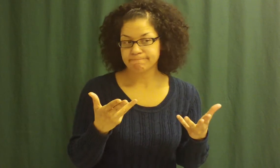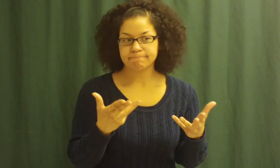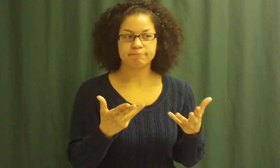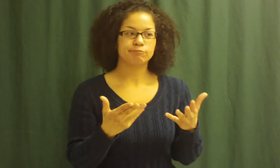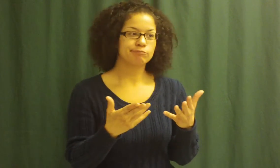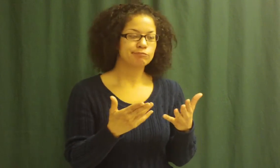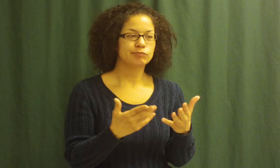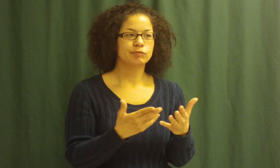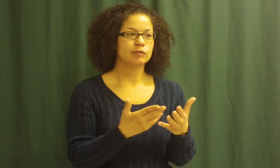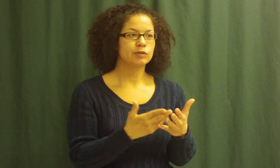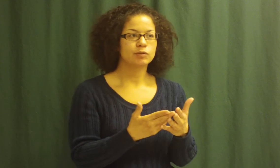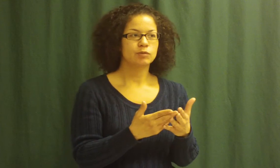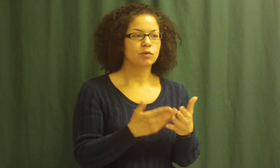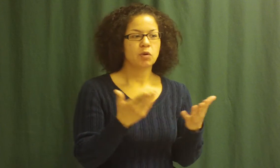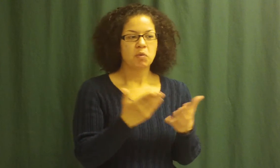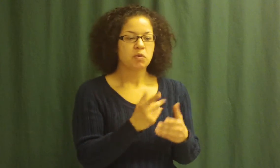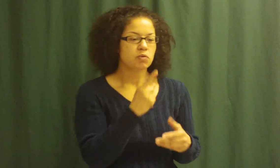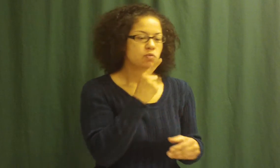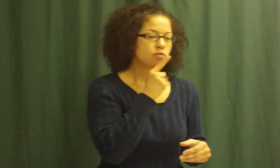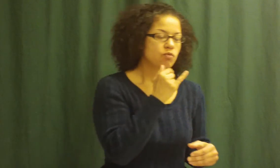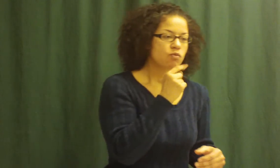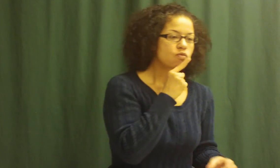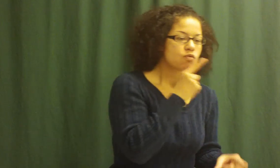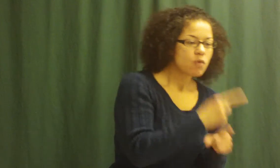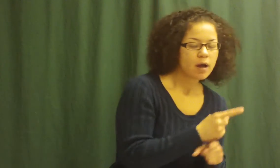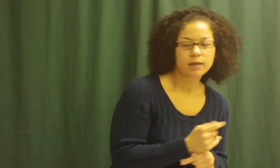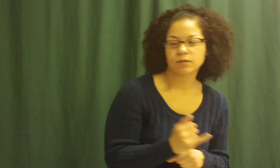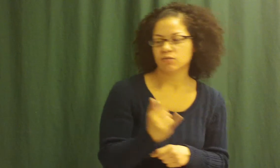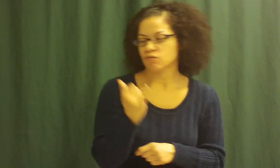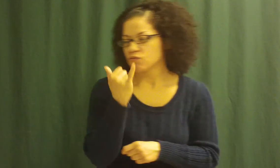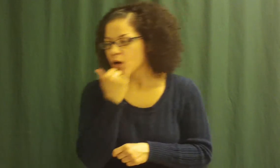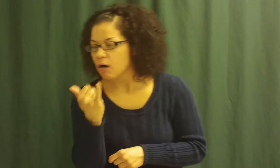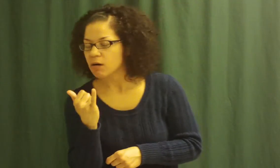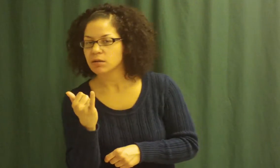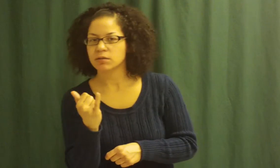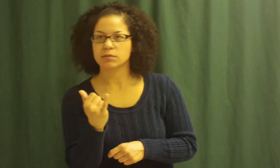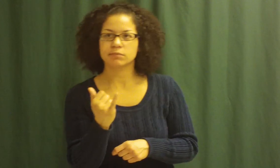Sociologists disagree, however, on how to